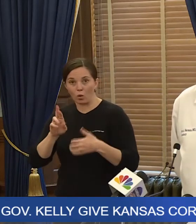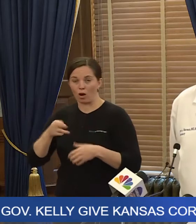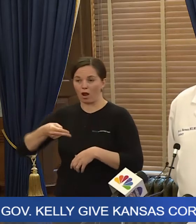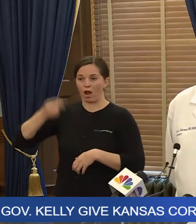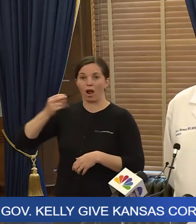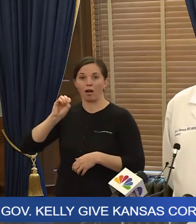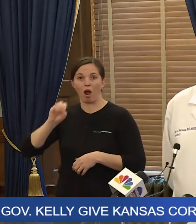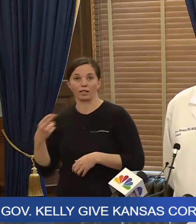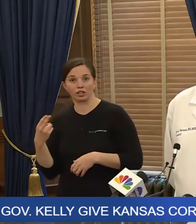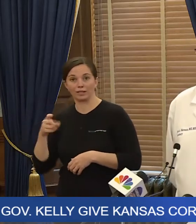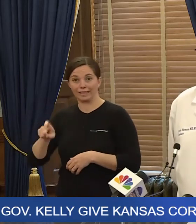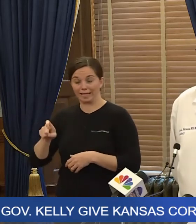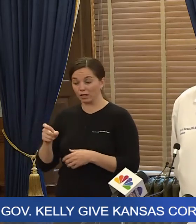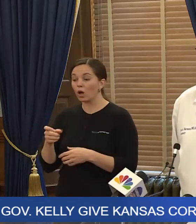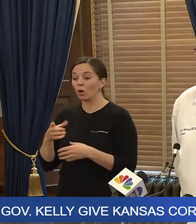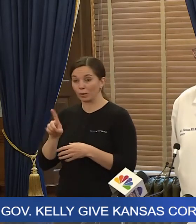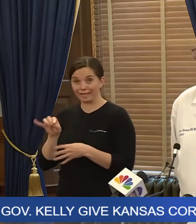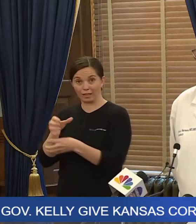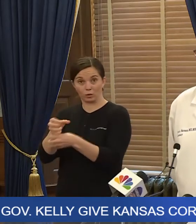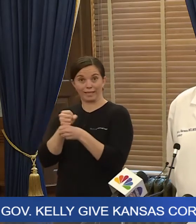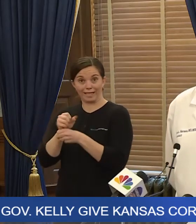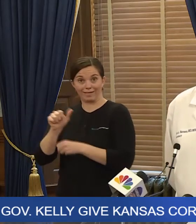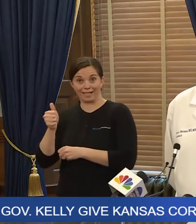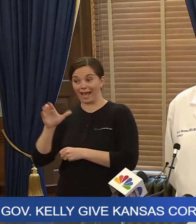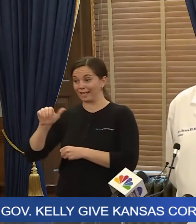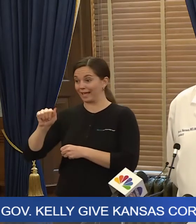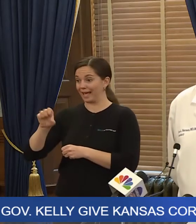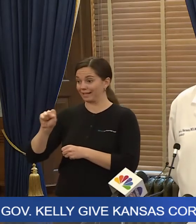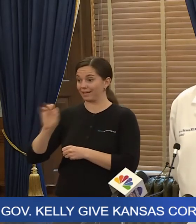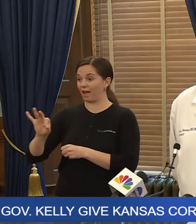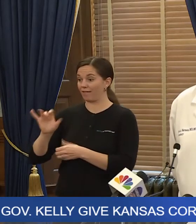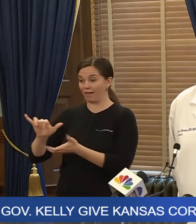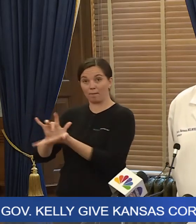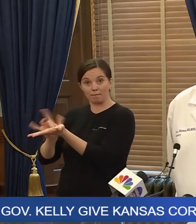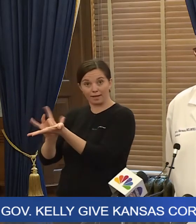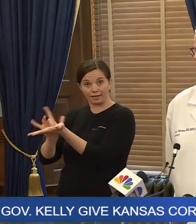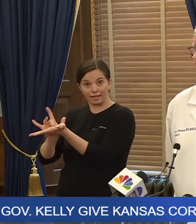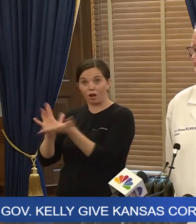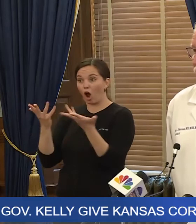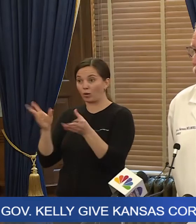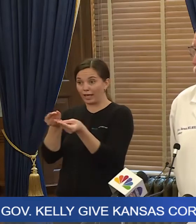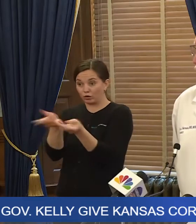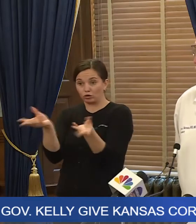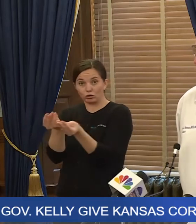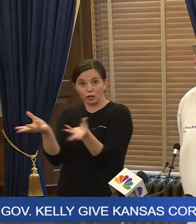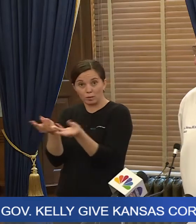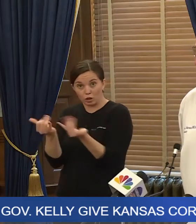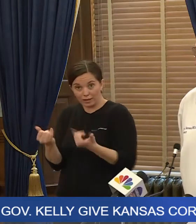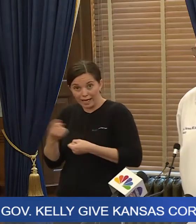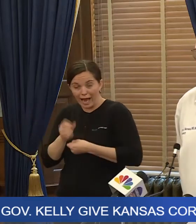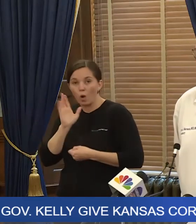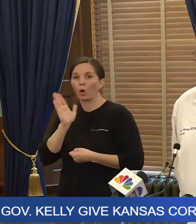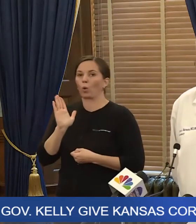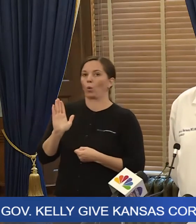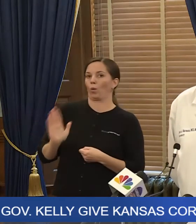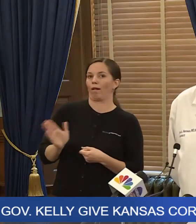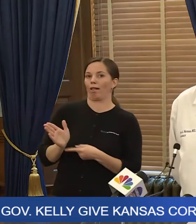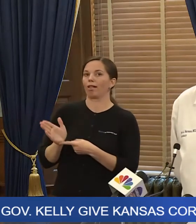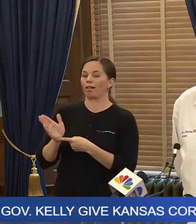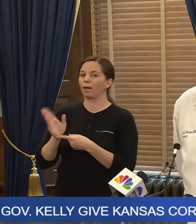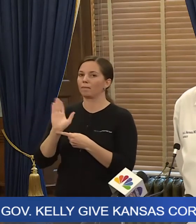We've received 10 cases in the state of Kansas. Those have either been distributed today already or will be distributed